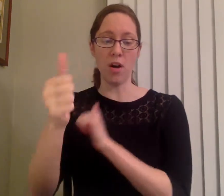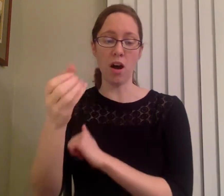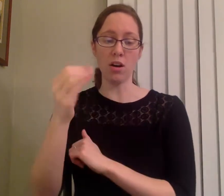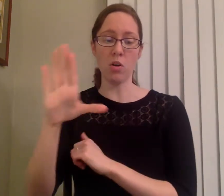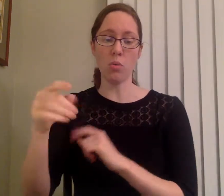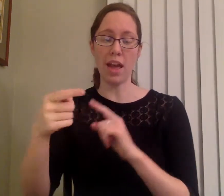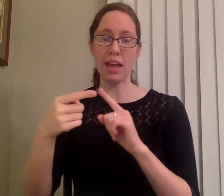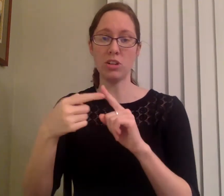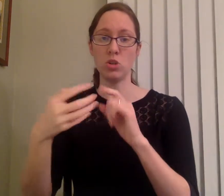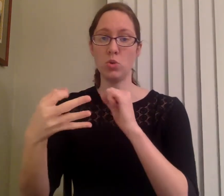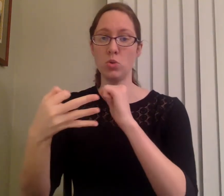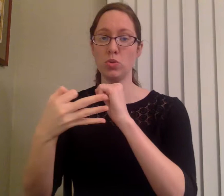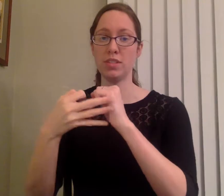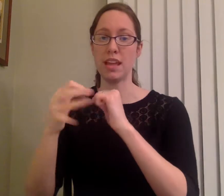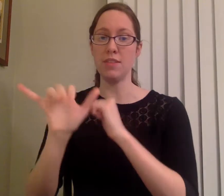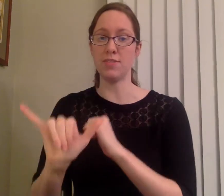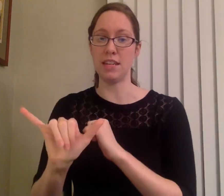far away to safety.